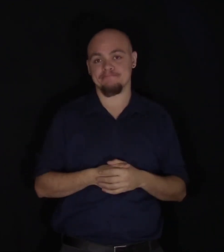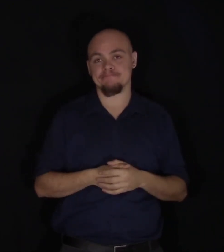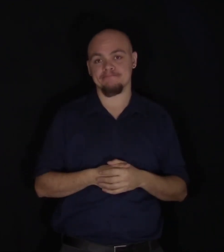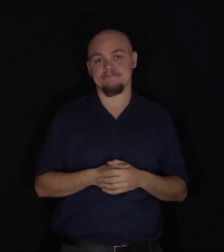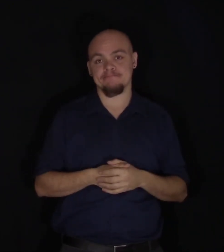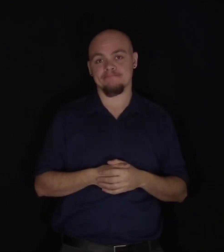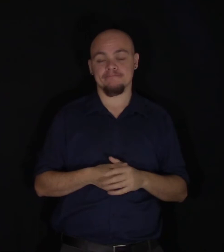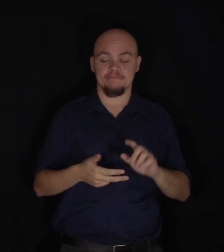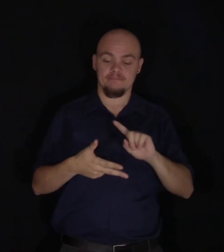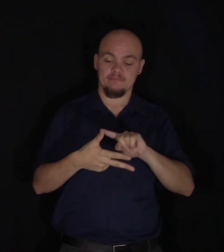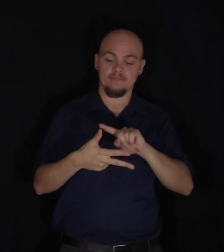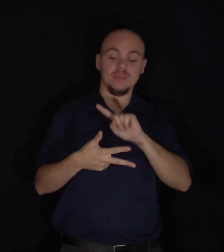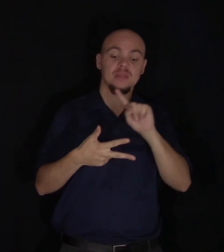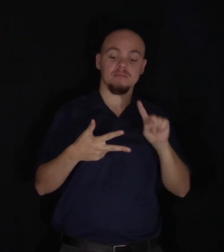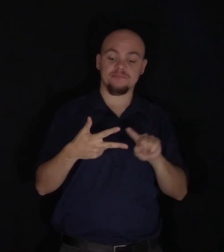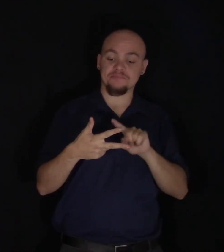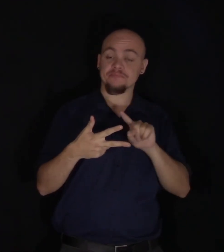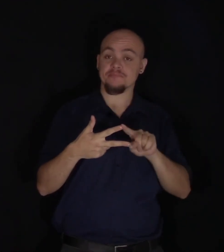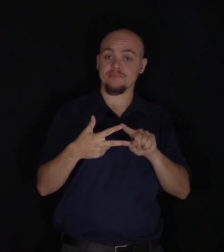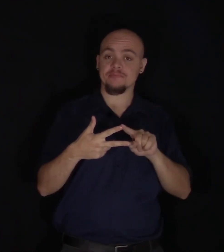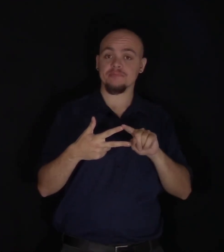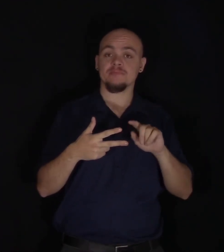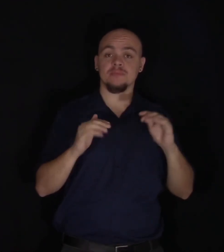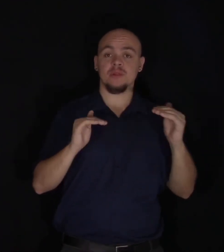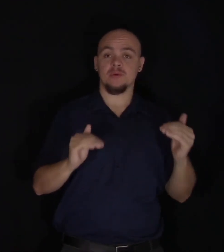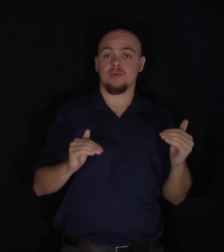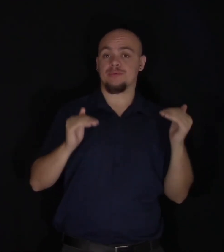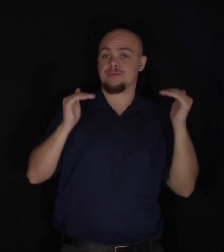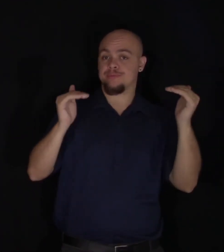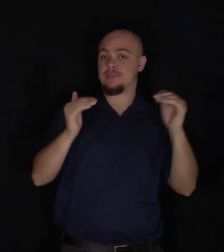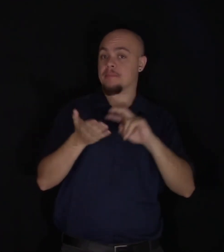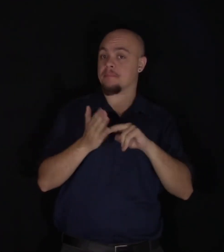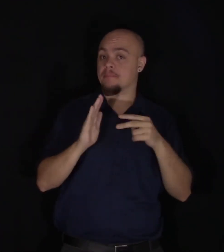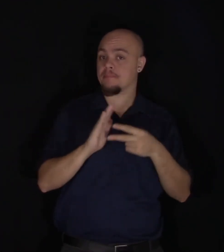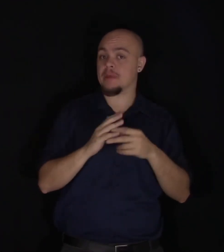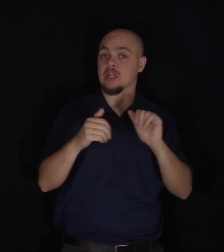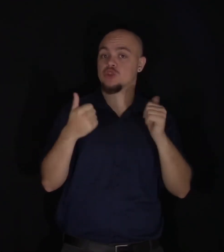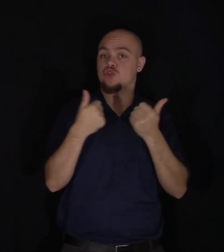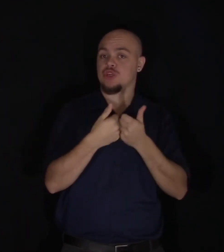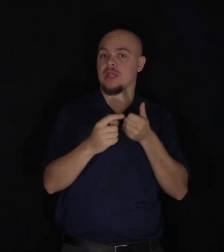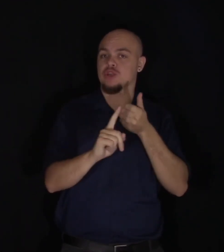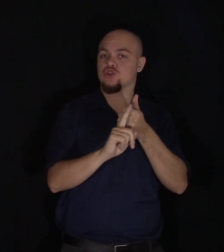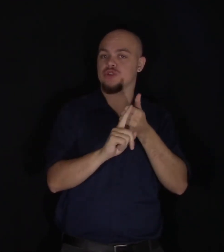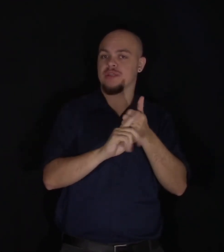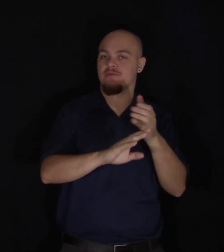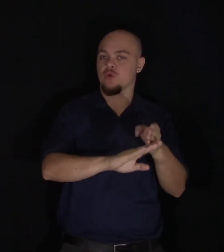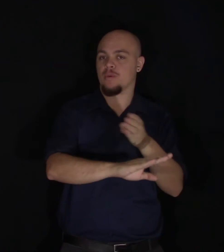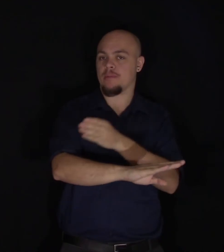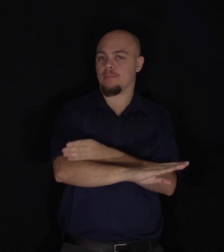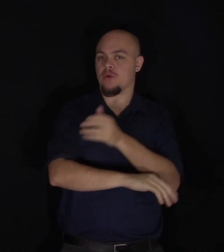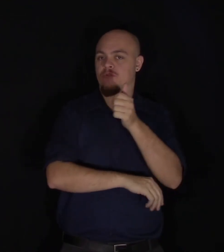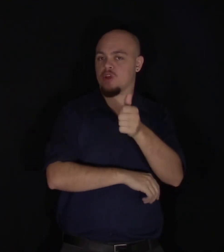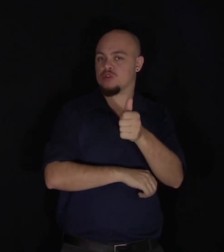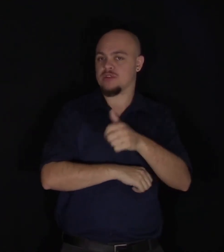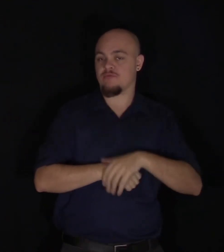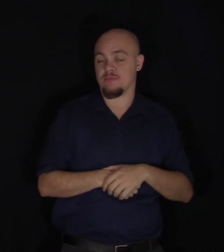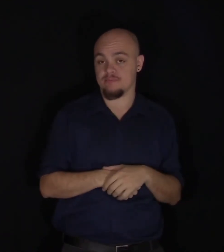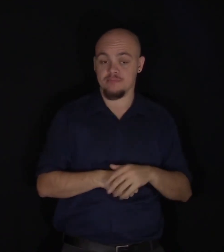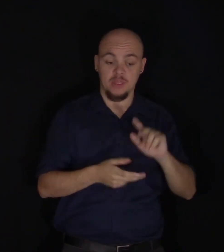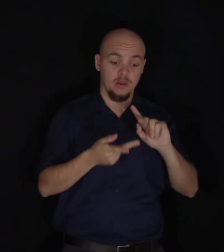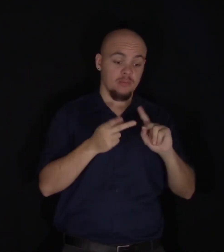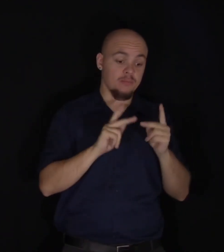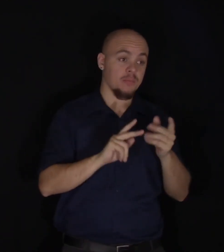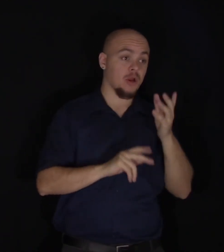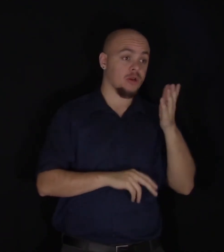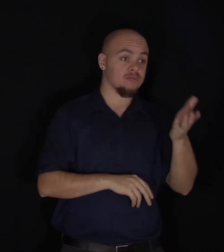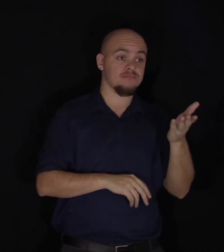The second step is raising the bar, which is when you challenge yourself to be better. Whether your partner is behaving well